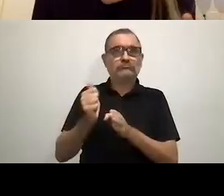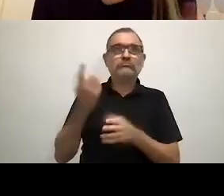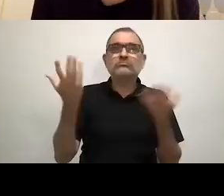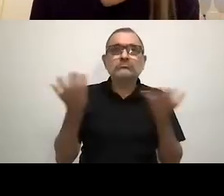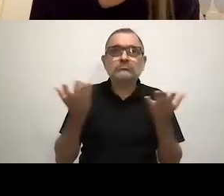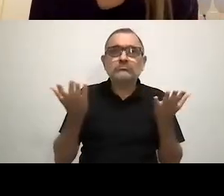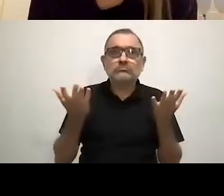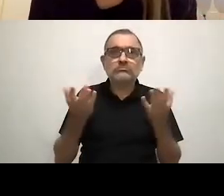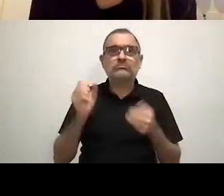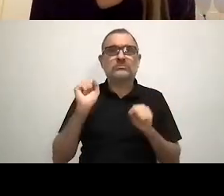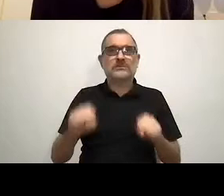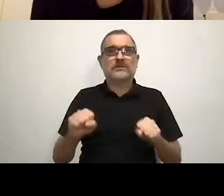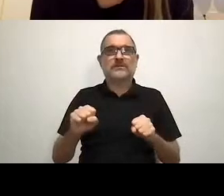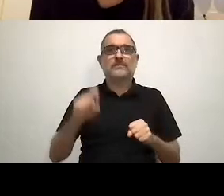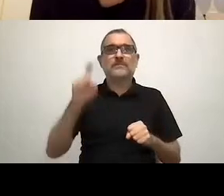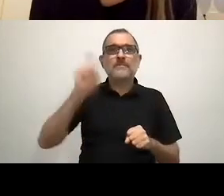second spoken and written language.